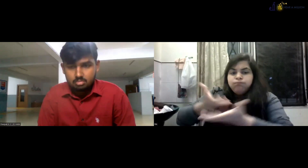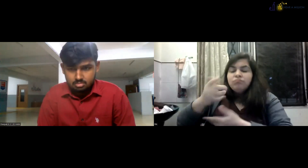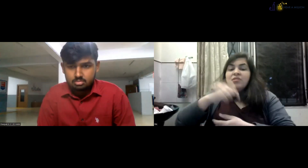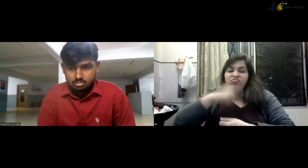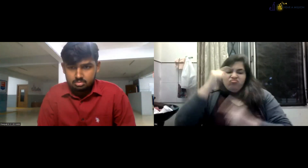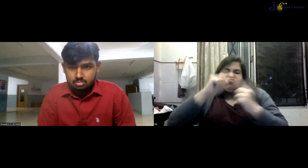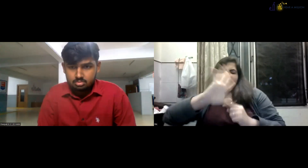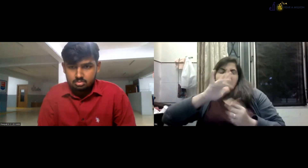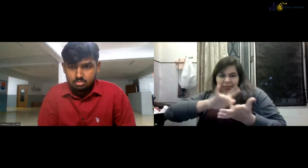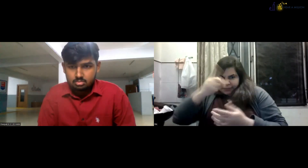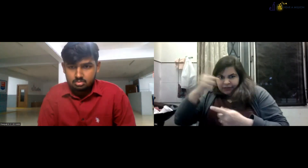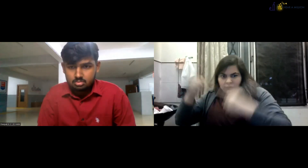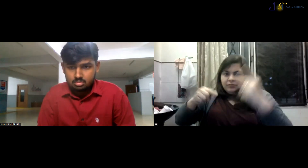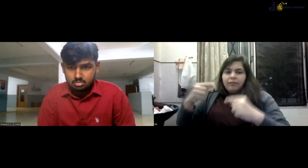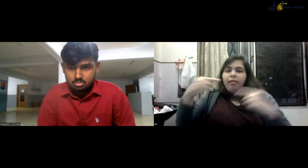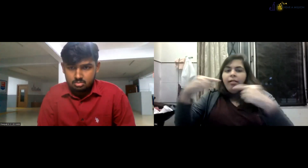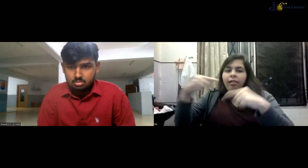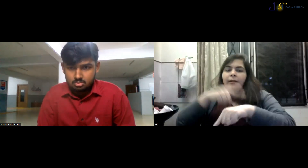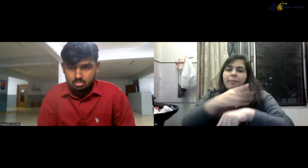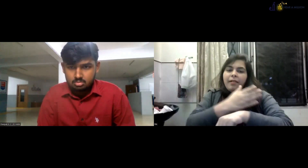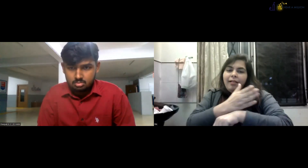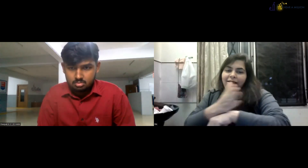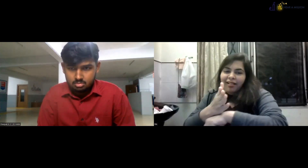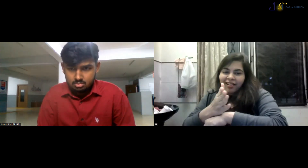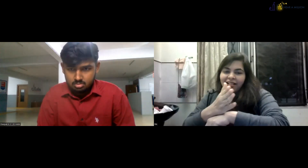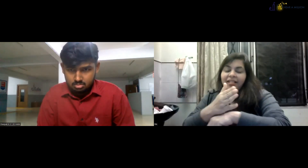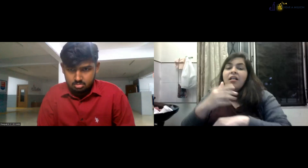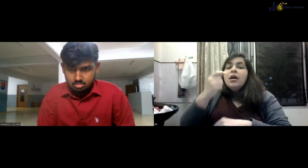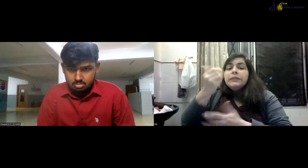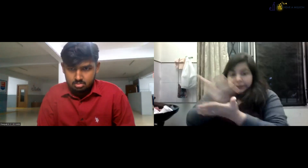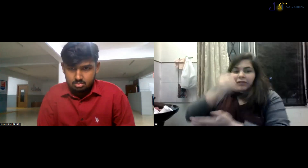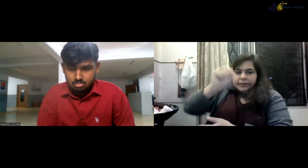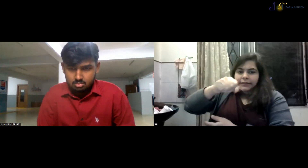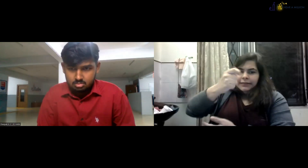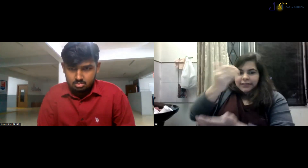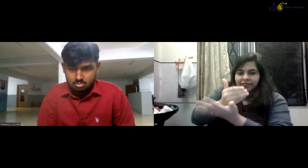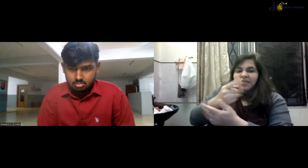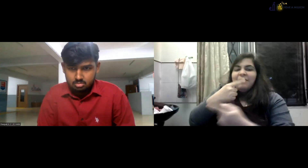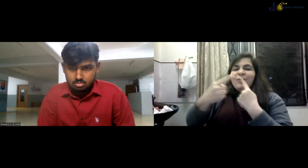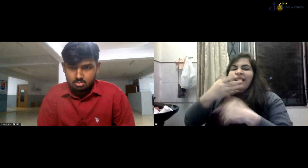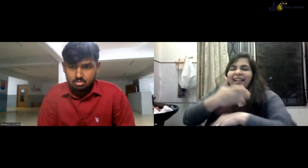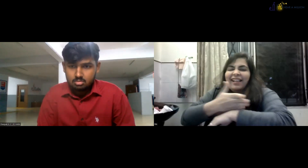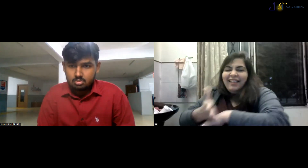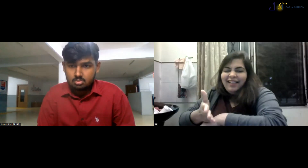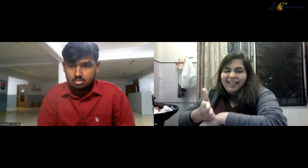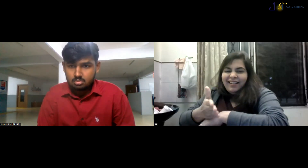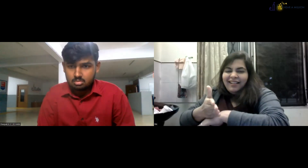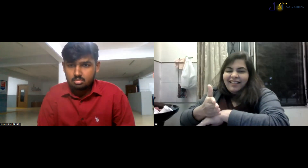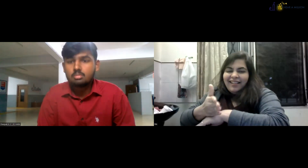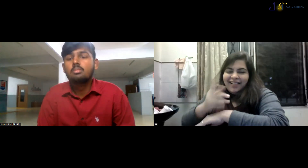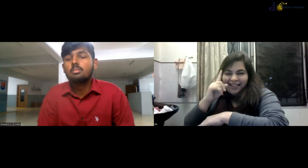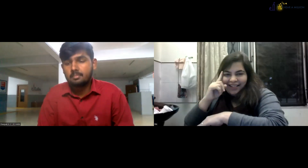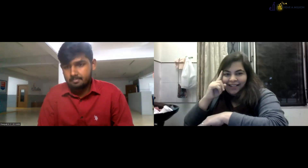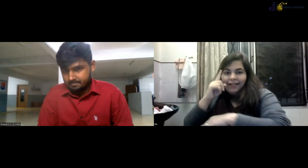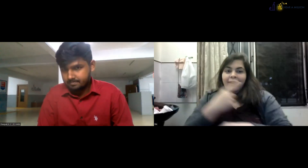connect with them also. Maybe in team member, you can have 5 or 10 people. So in that situation, you might have conflict. Yes, you might save